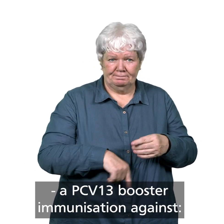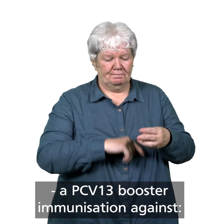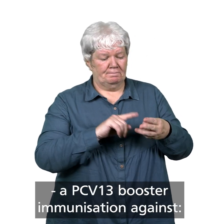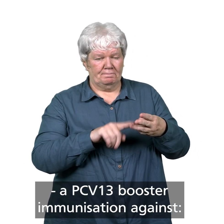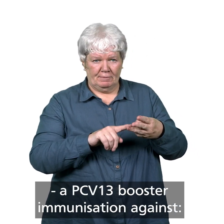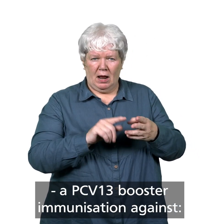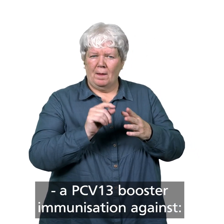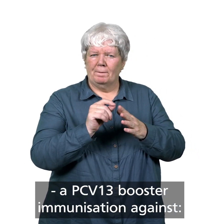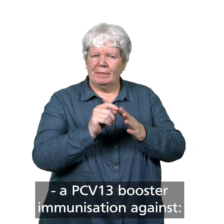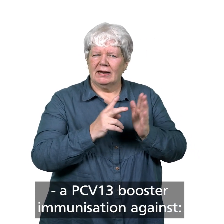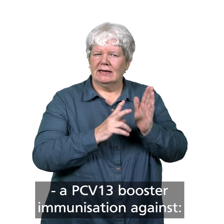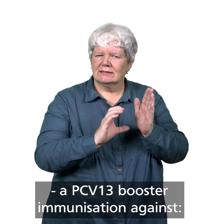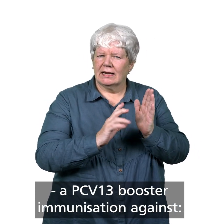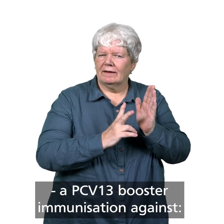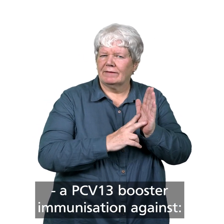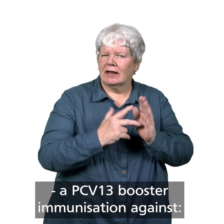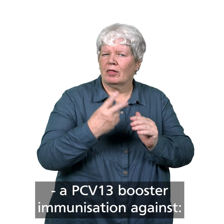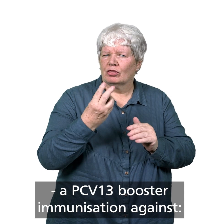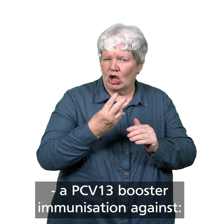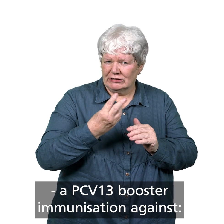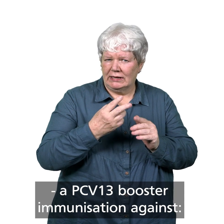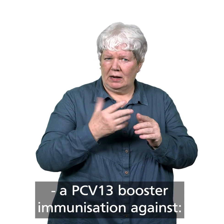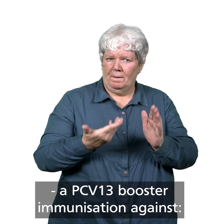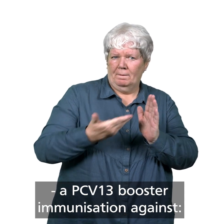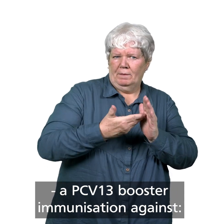A PCV13 booster immunisation against